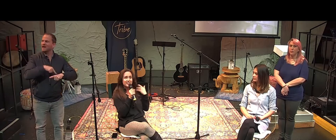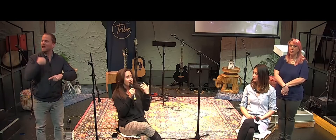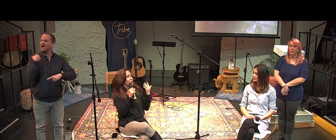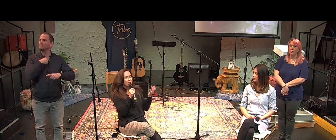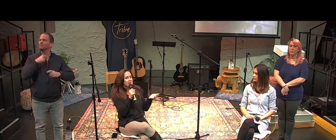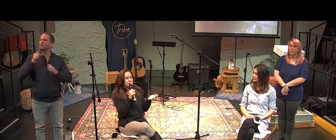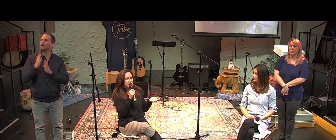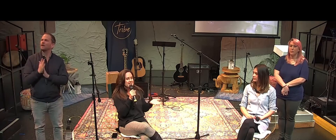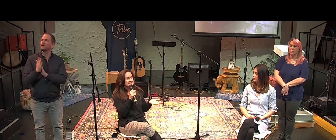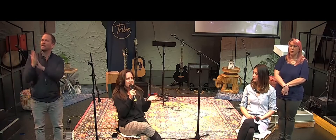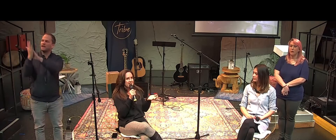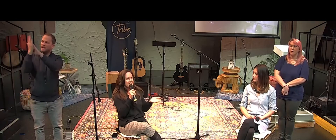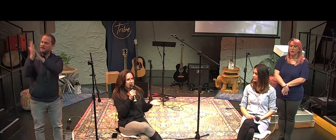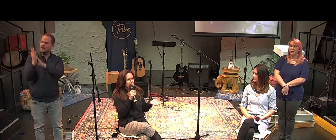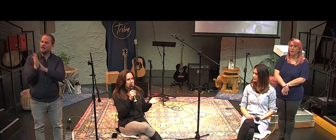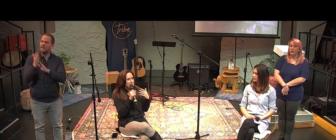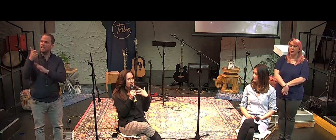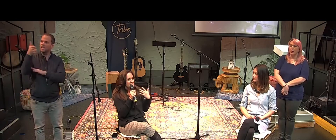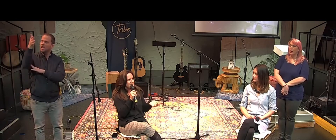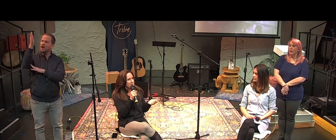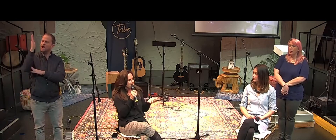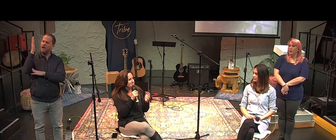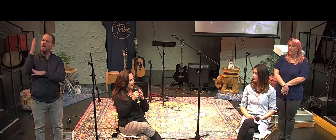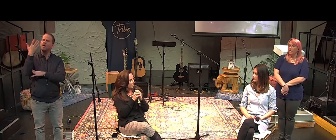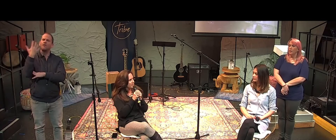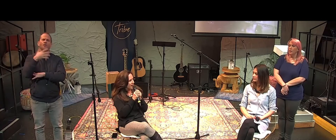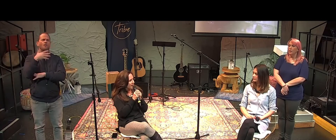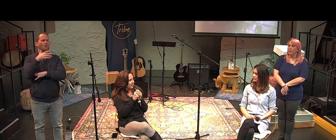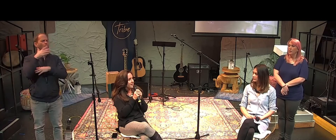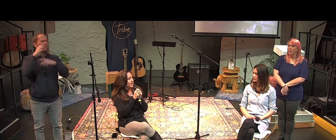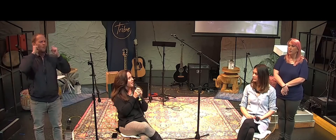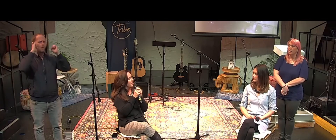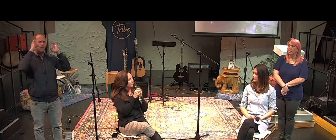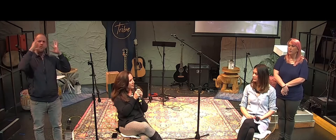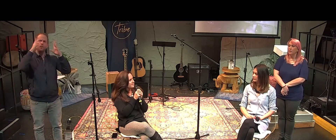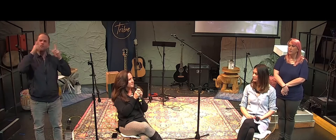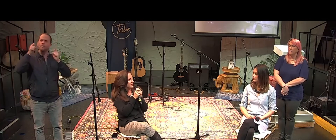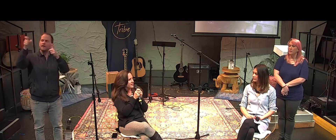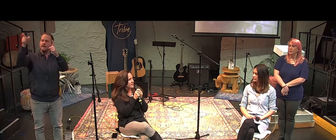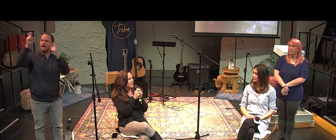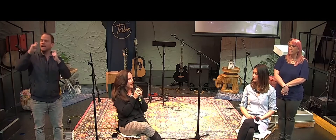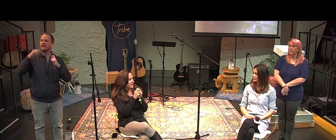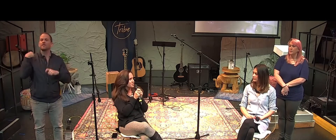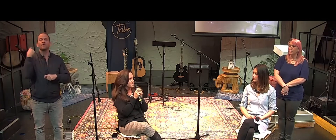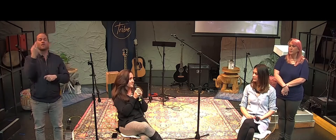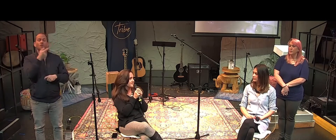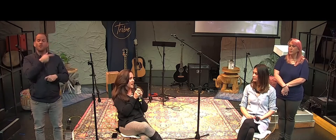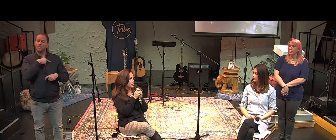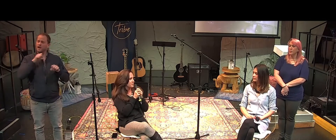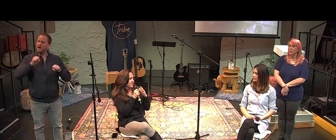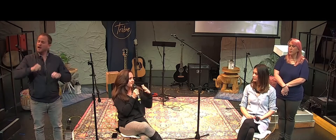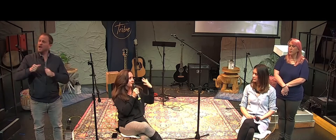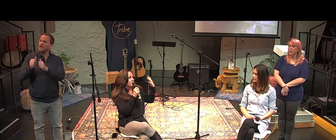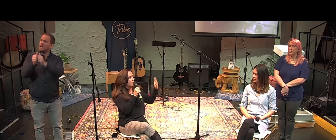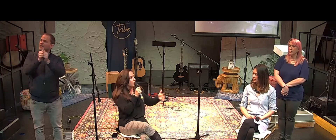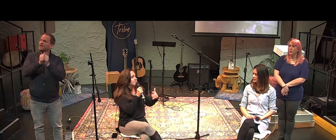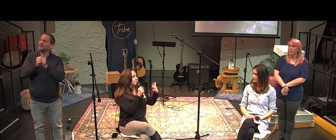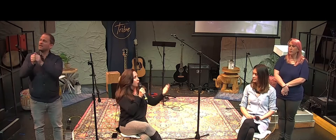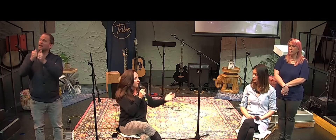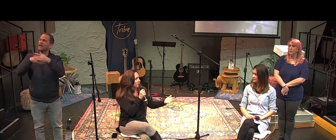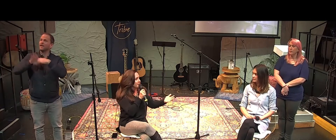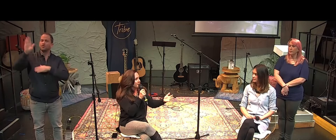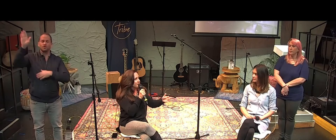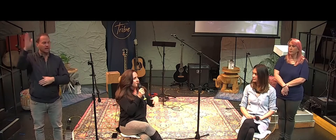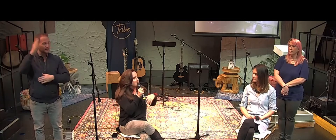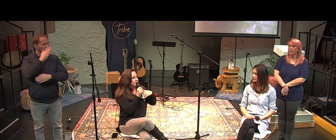God. What an amazing gift that we get to spend a day with God and rest with him and enter his Sabbath rest once